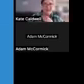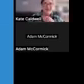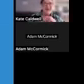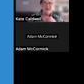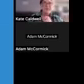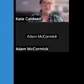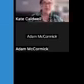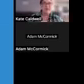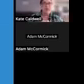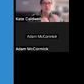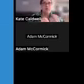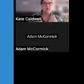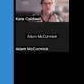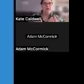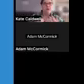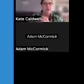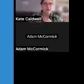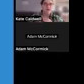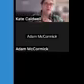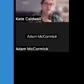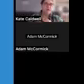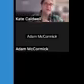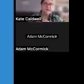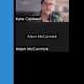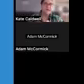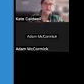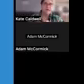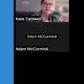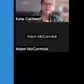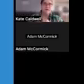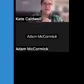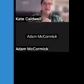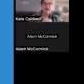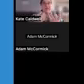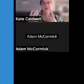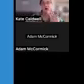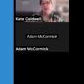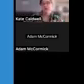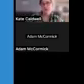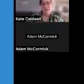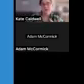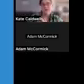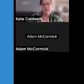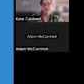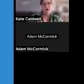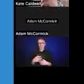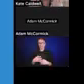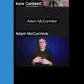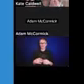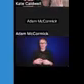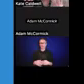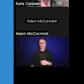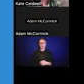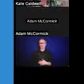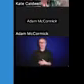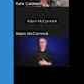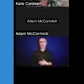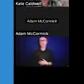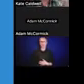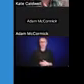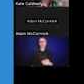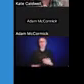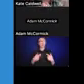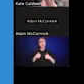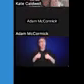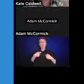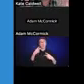know. So the core approaches we're looking at really starts with ethnography, which is the art of observation. And